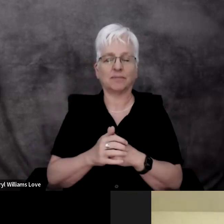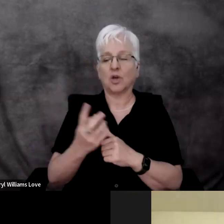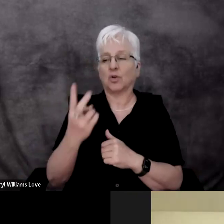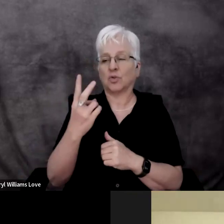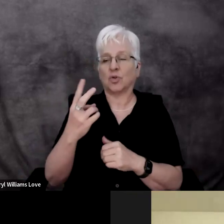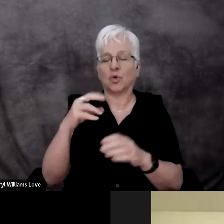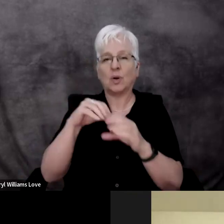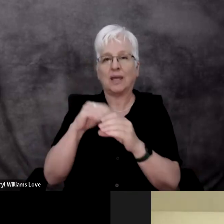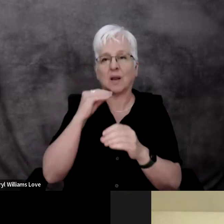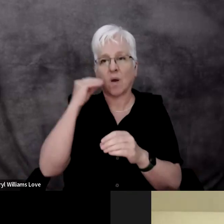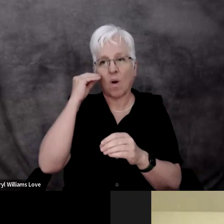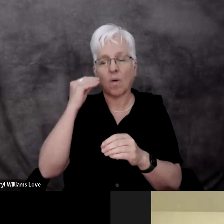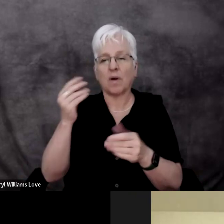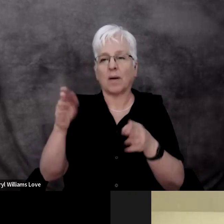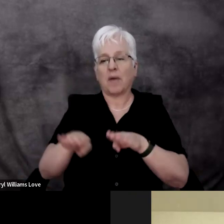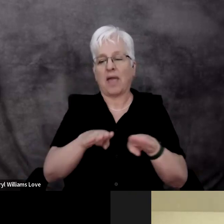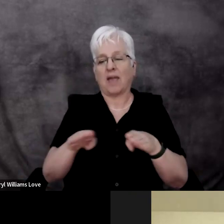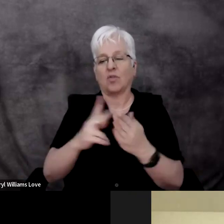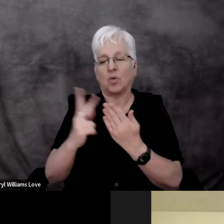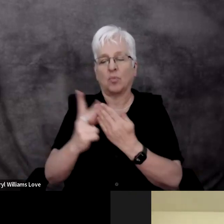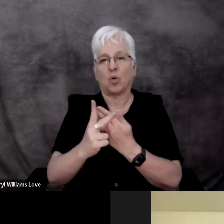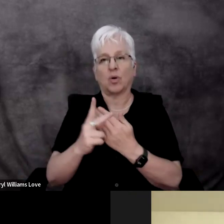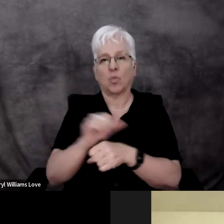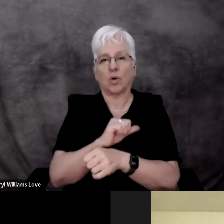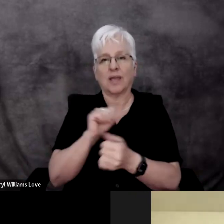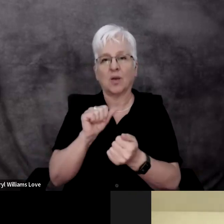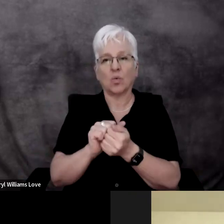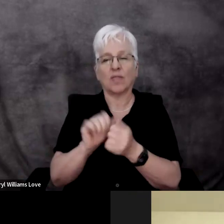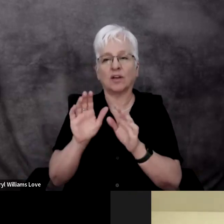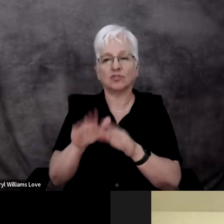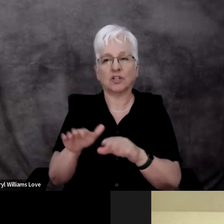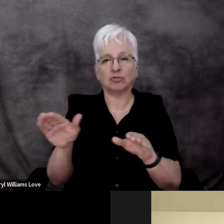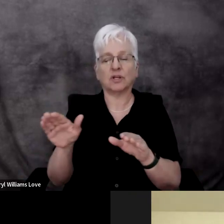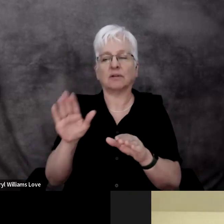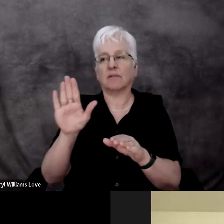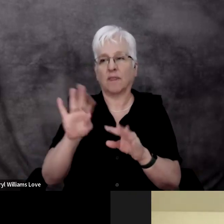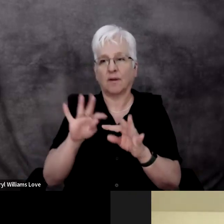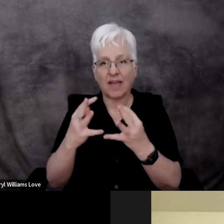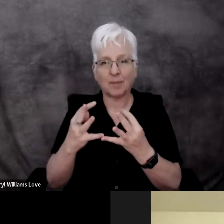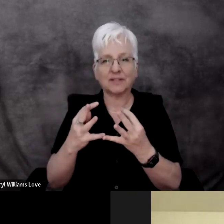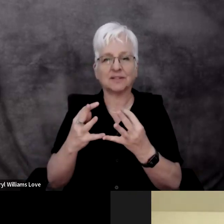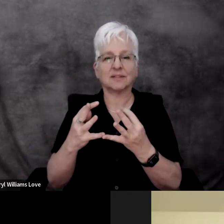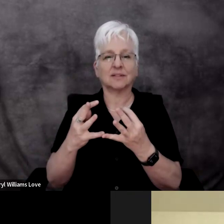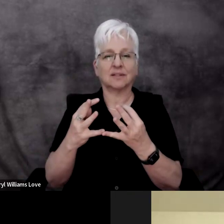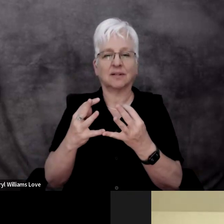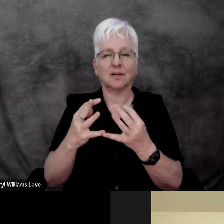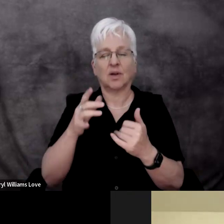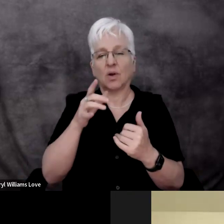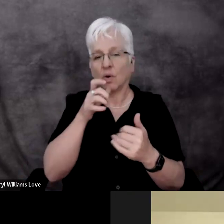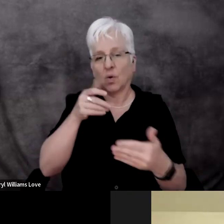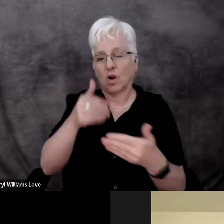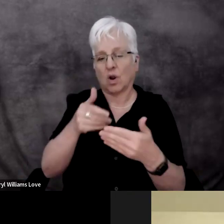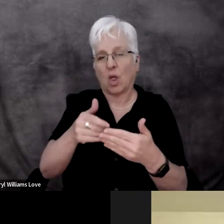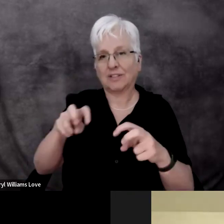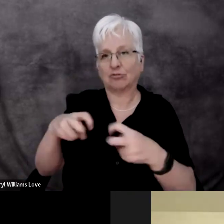support programs that work with children, youth, families with IED who are approaching crisis